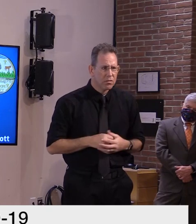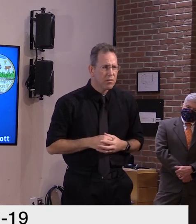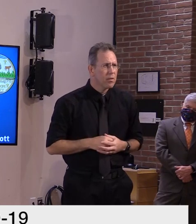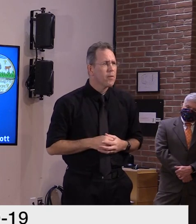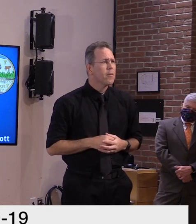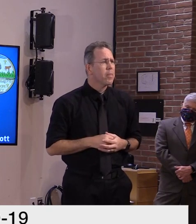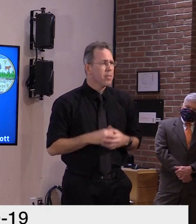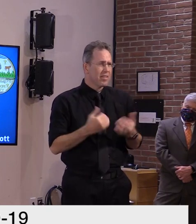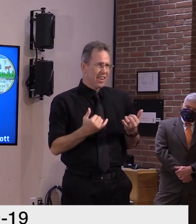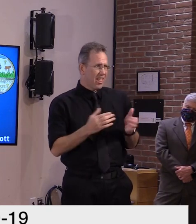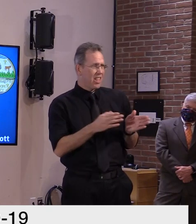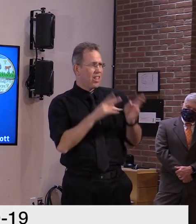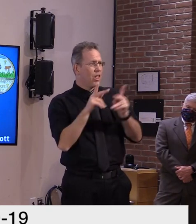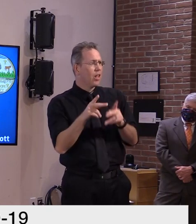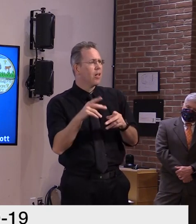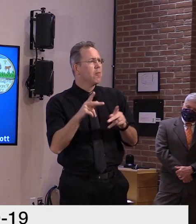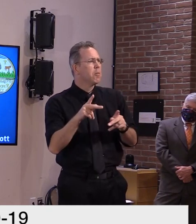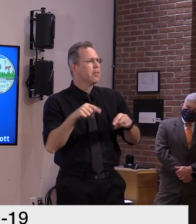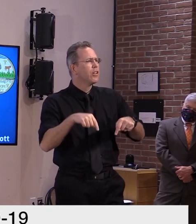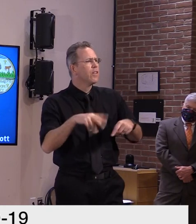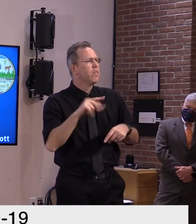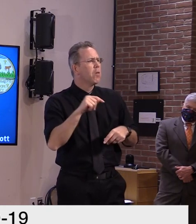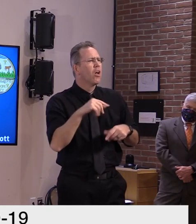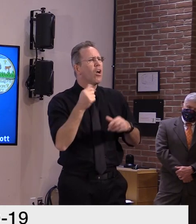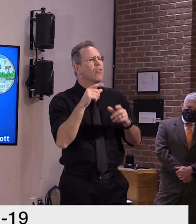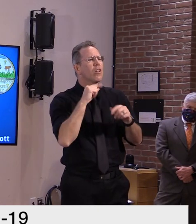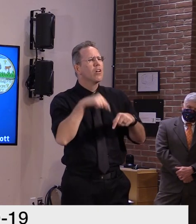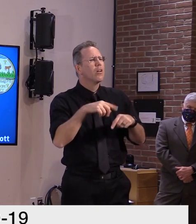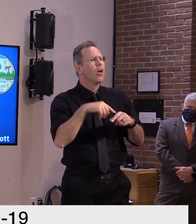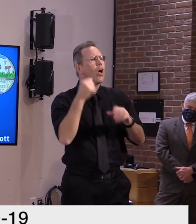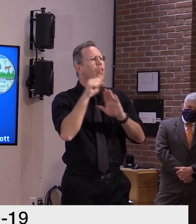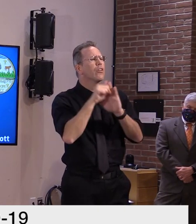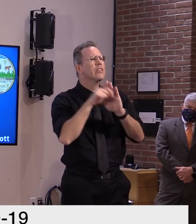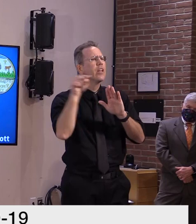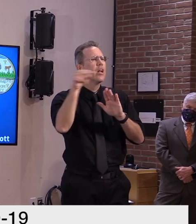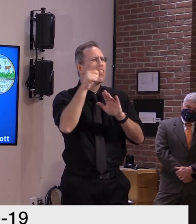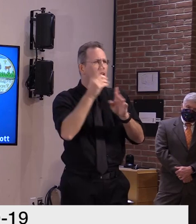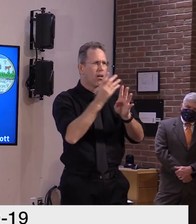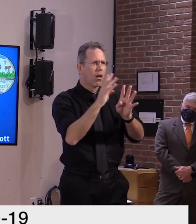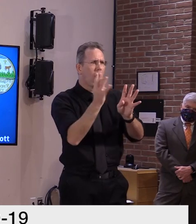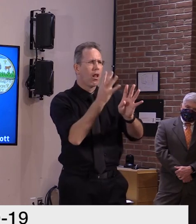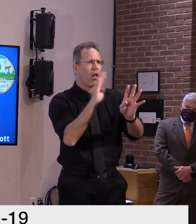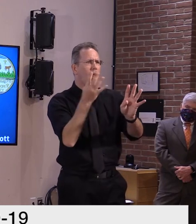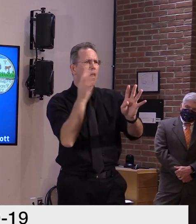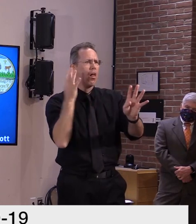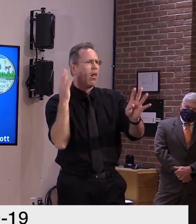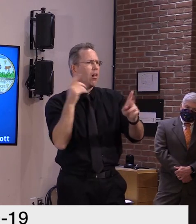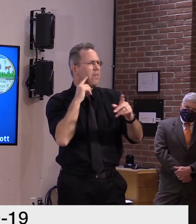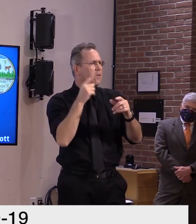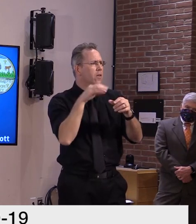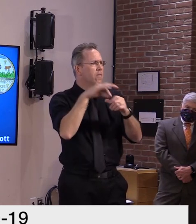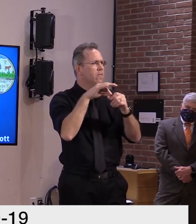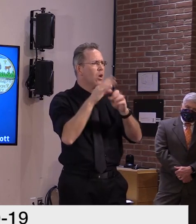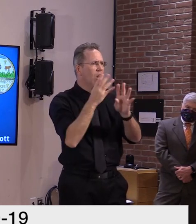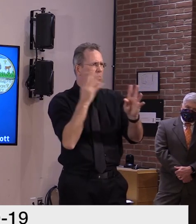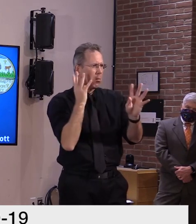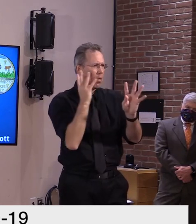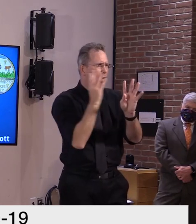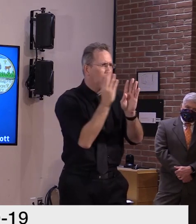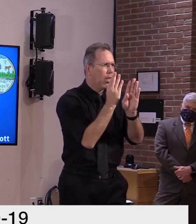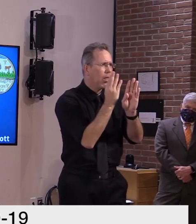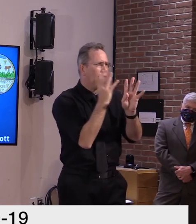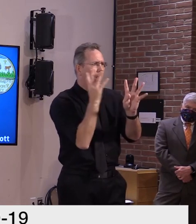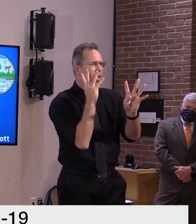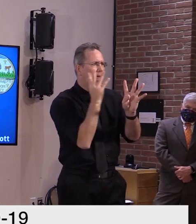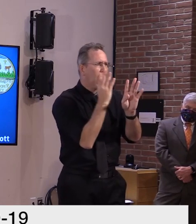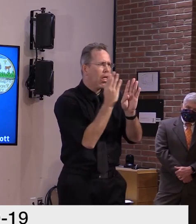online polls in other states and the potential difficulties people are having with mail-in voting and the desire to